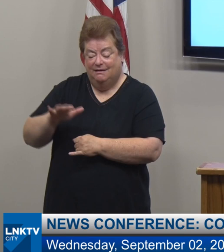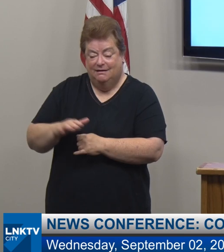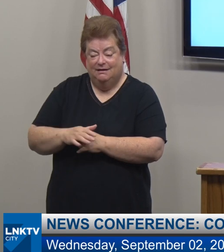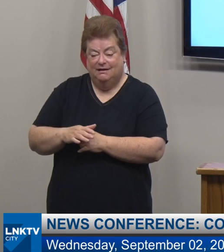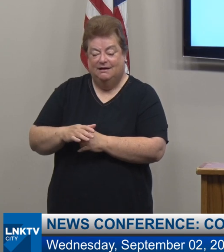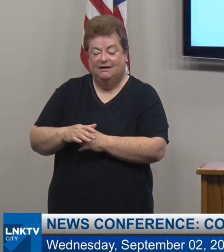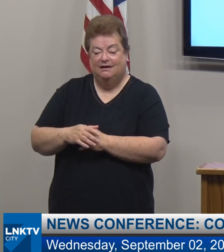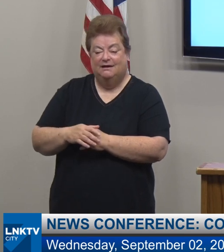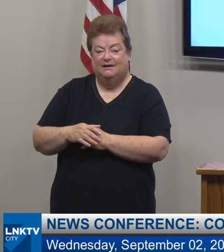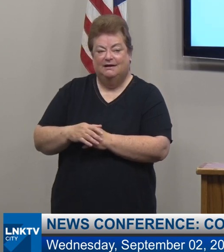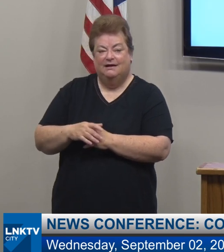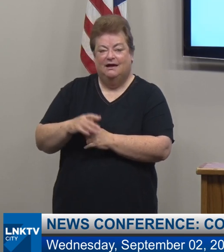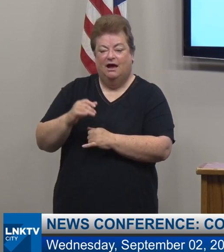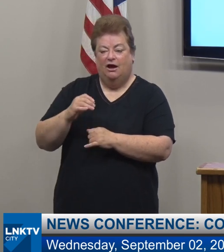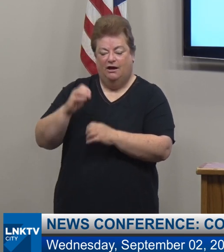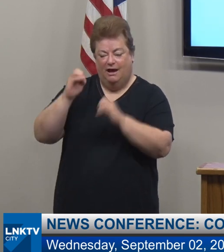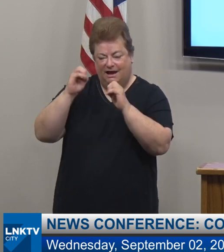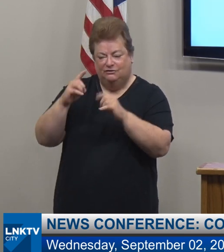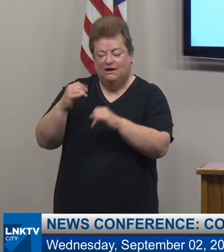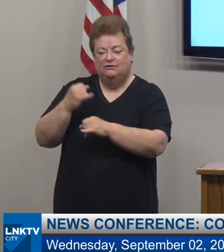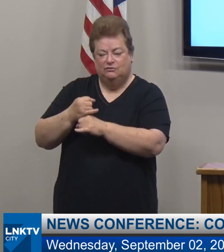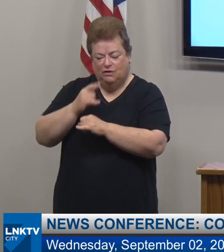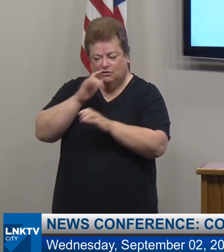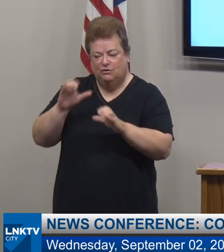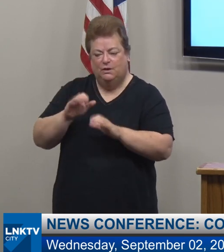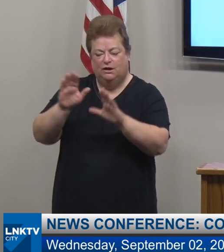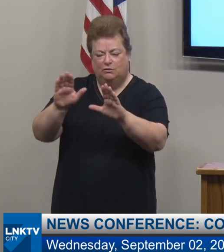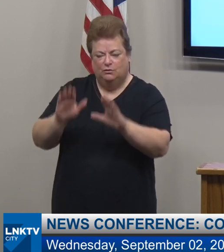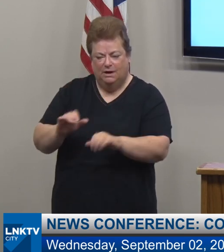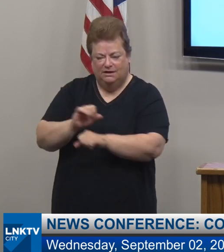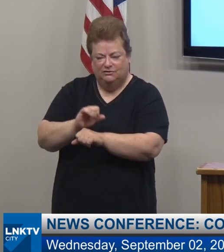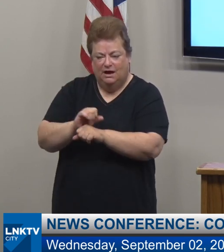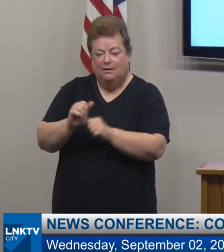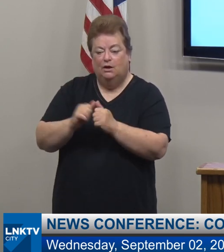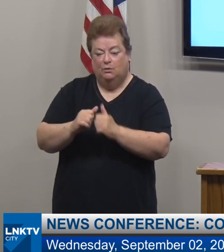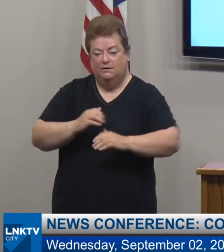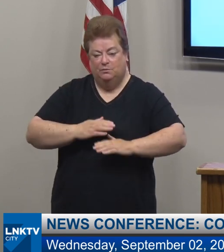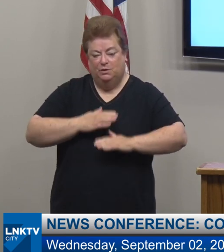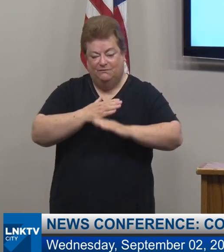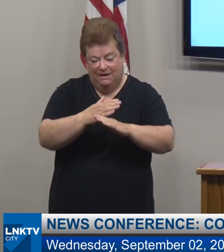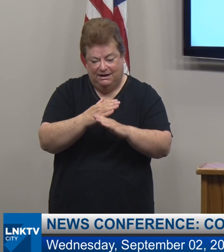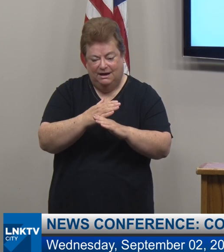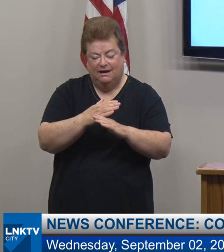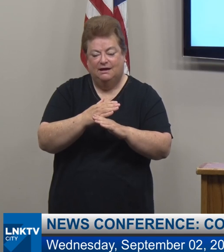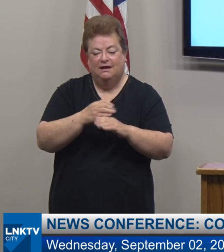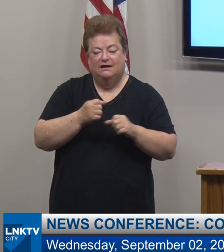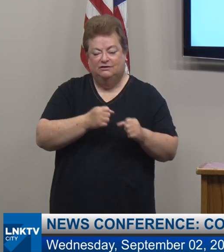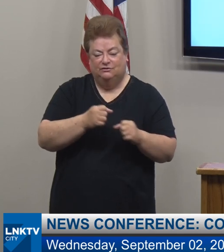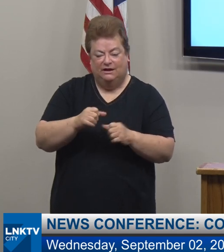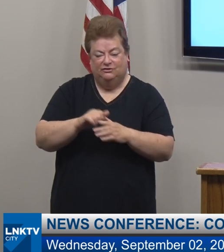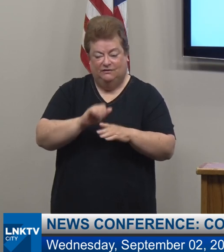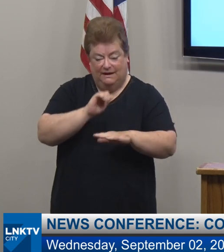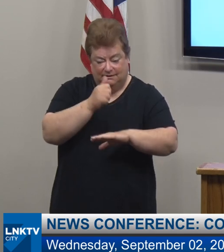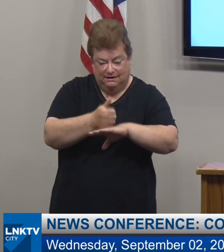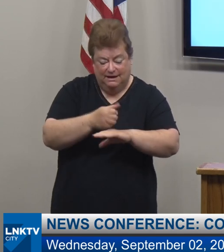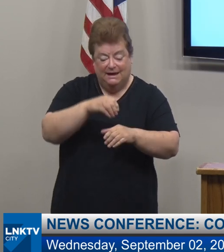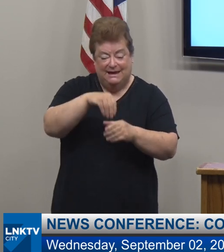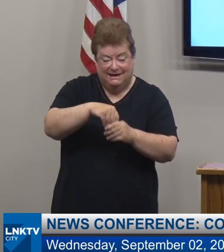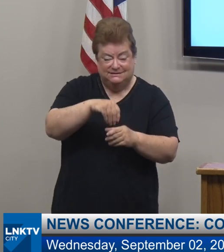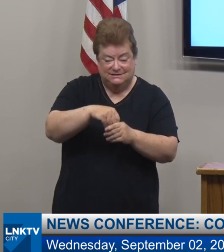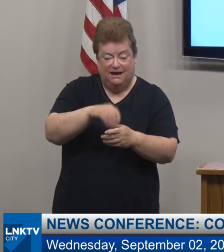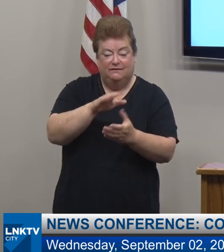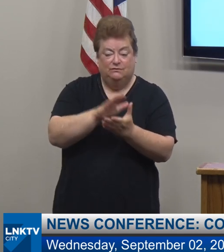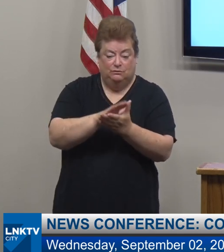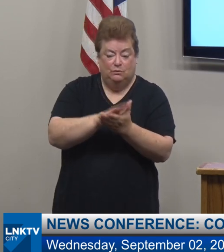our educational institutions are doing a great job with the prevention strategies they have implemented in the school